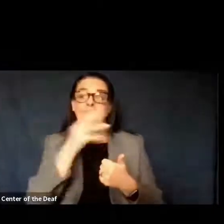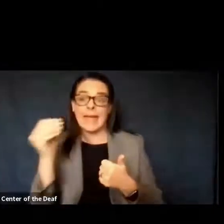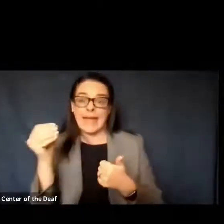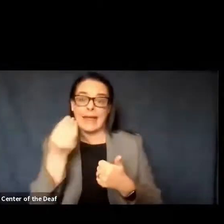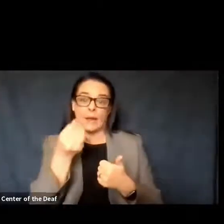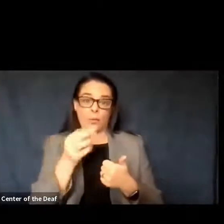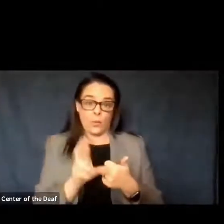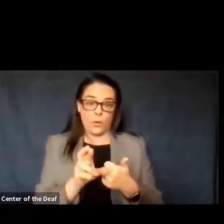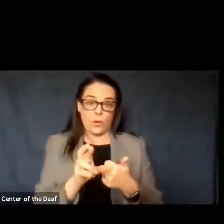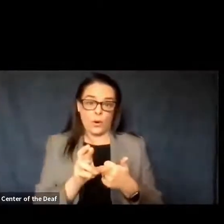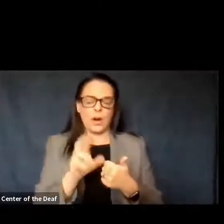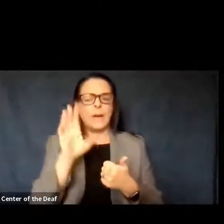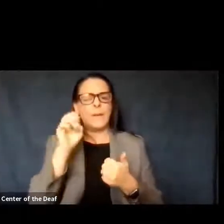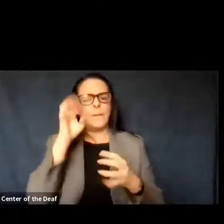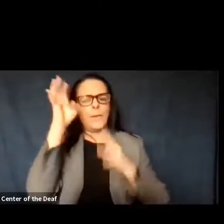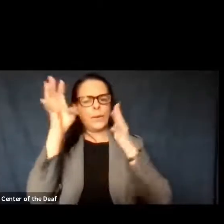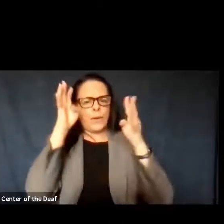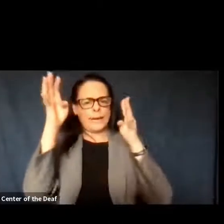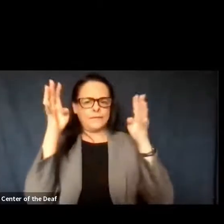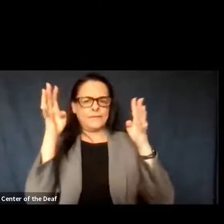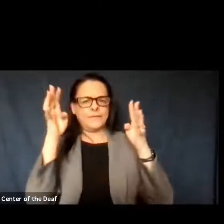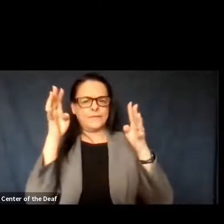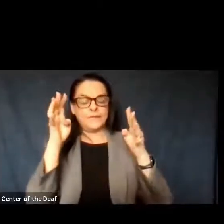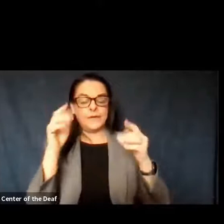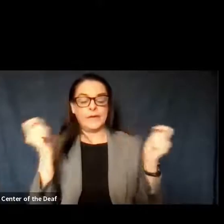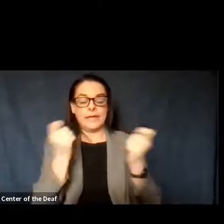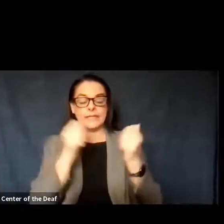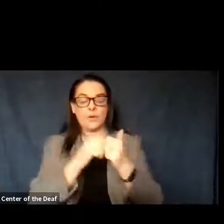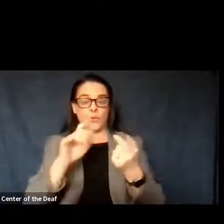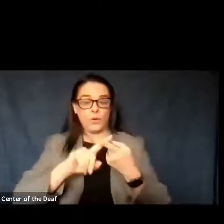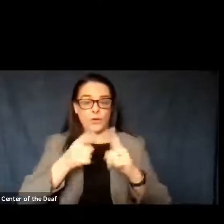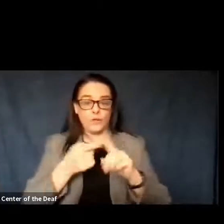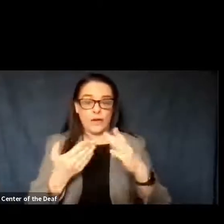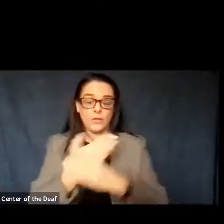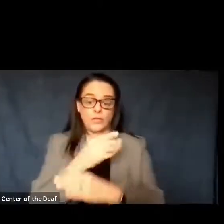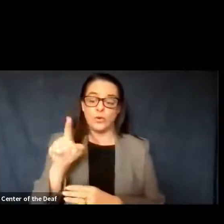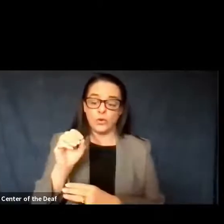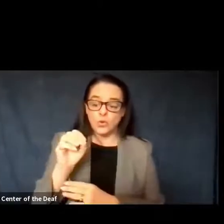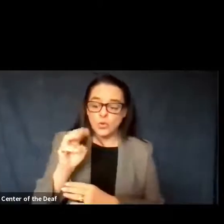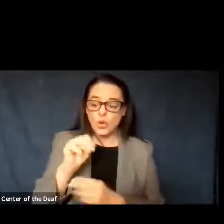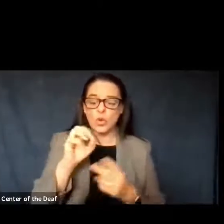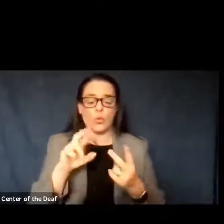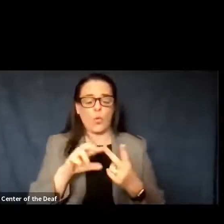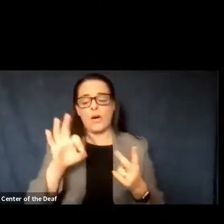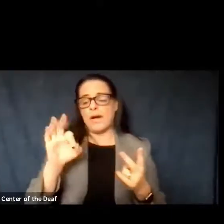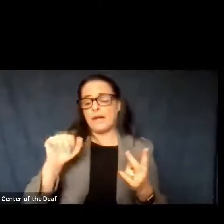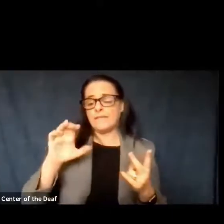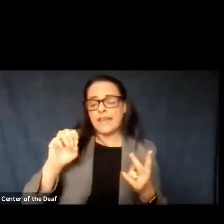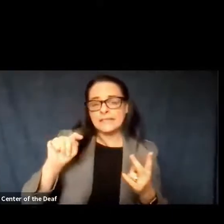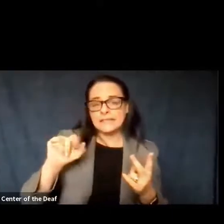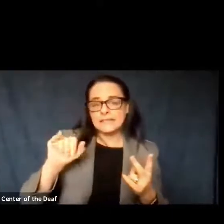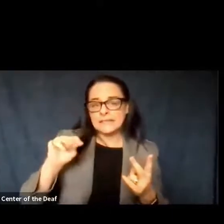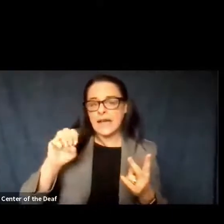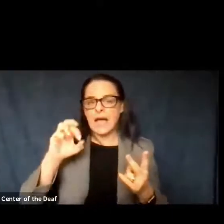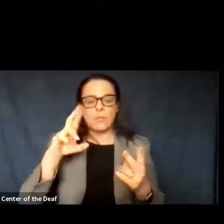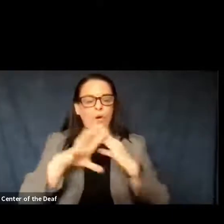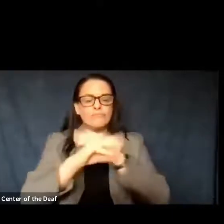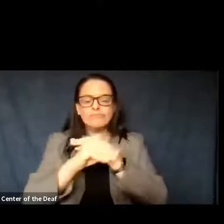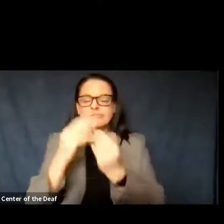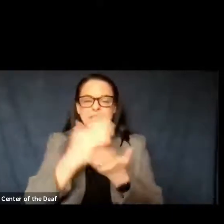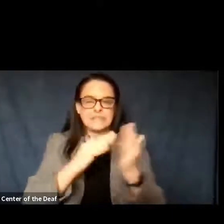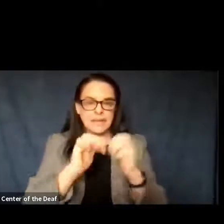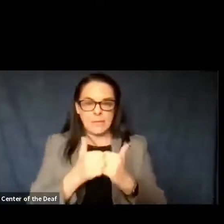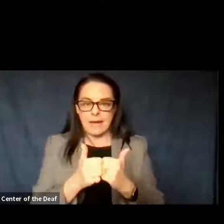be creative. So celebrate with your friends through Zoom or FaceTime or some other video mechanisms. And we put out ideas, I